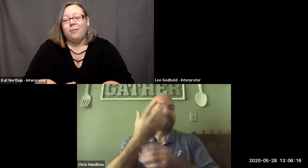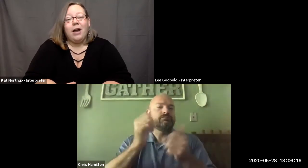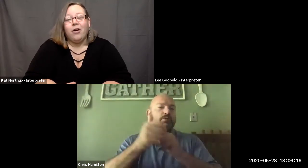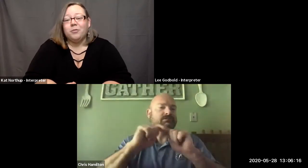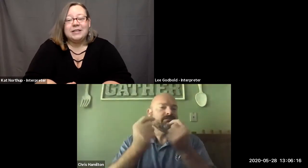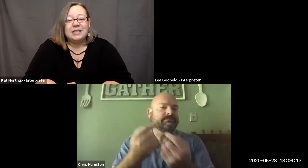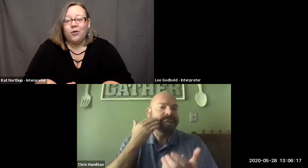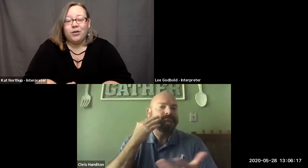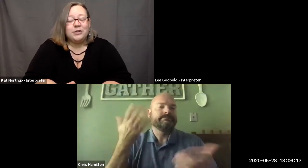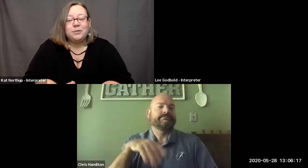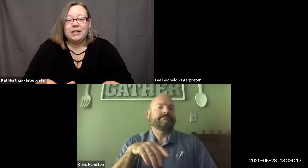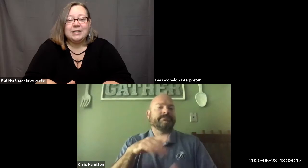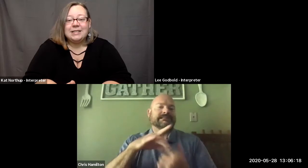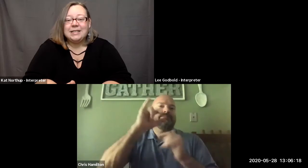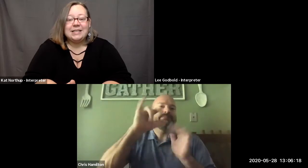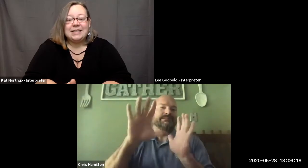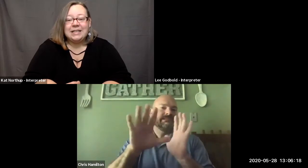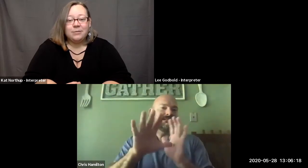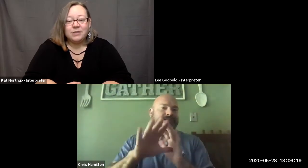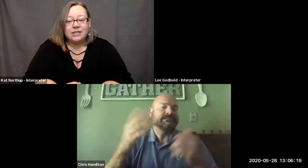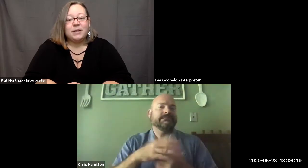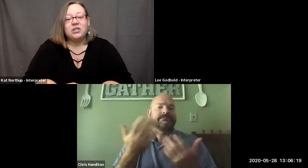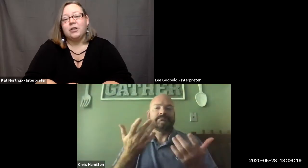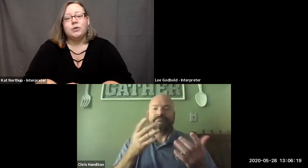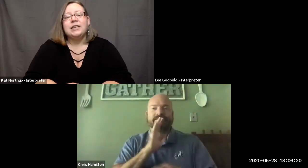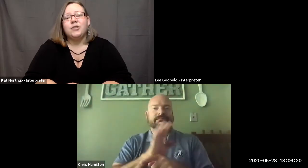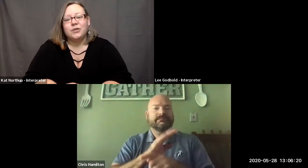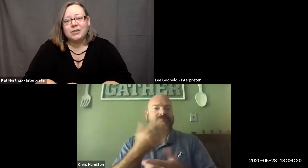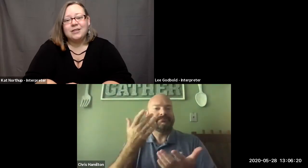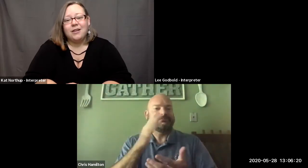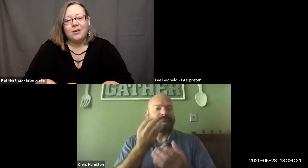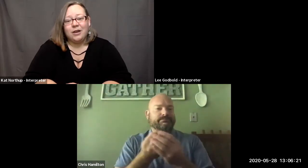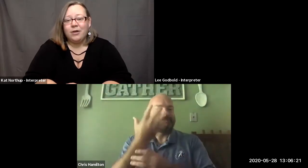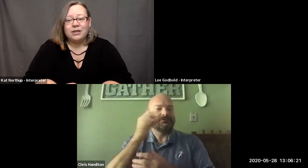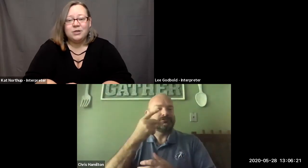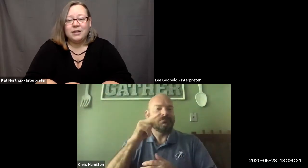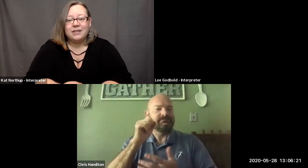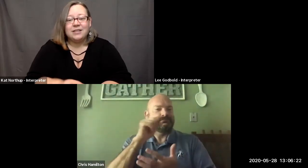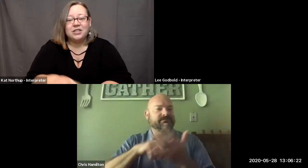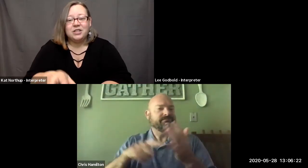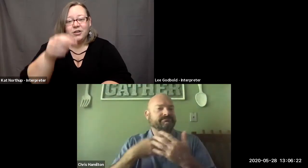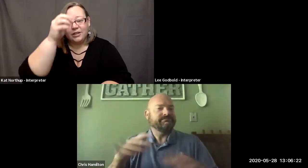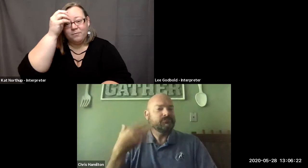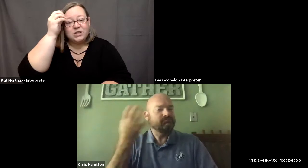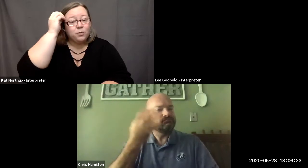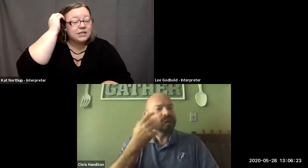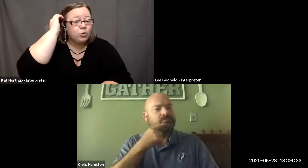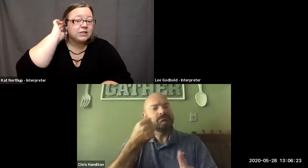my heart bleeds for those spring season teams, especially those seniors that graduate this year, and spring sports